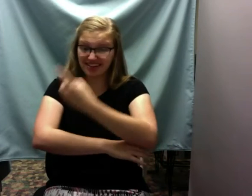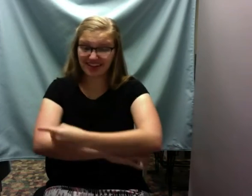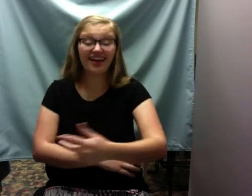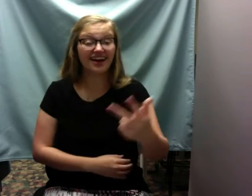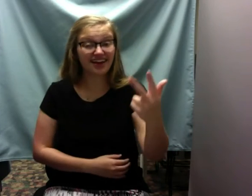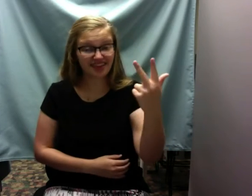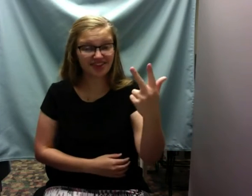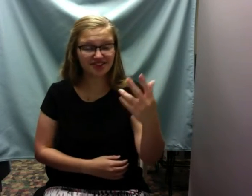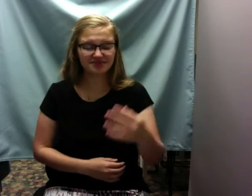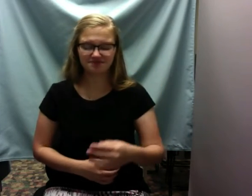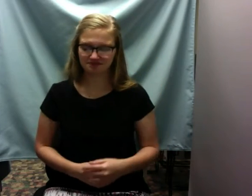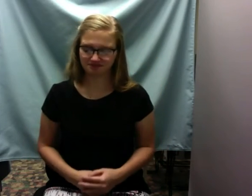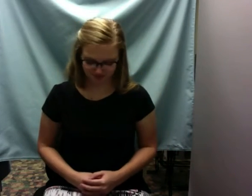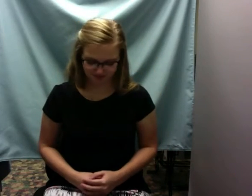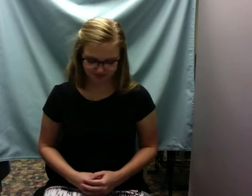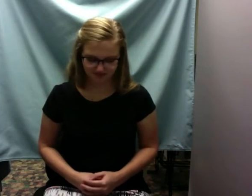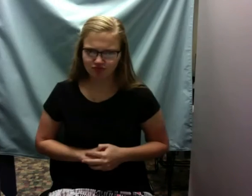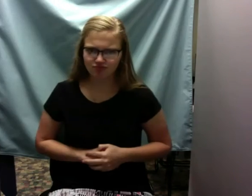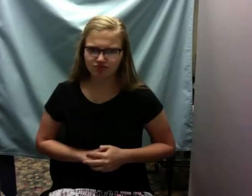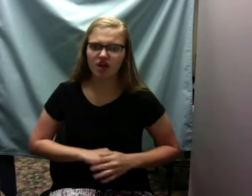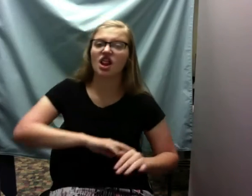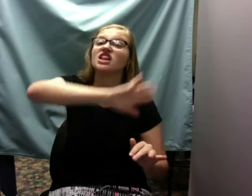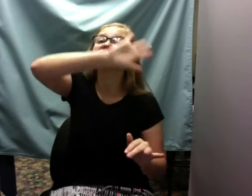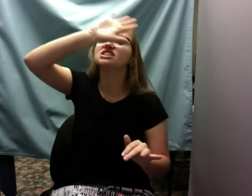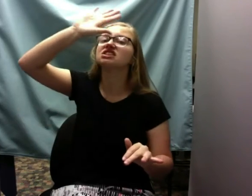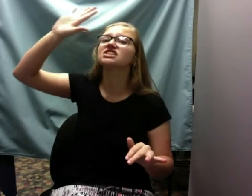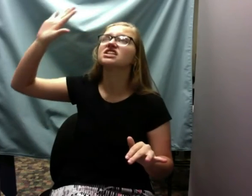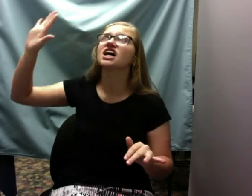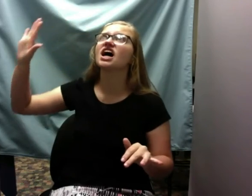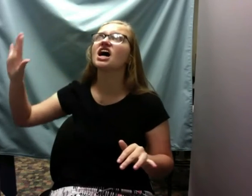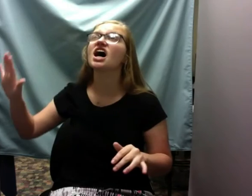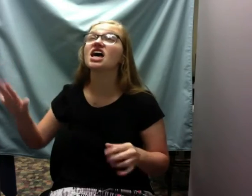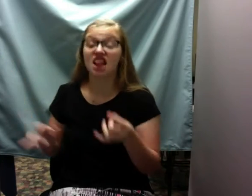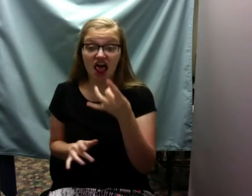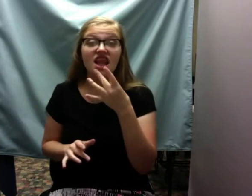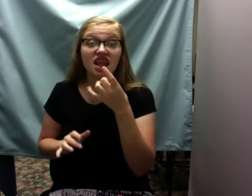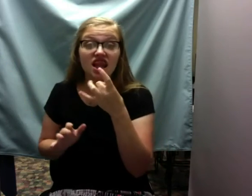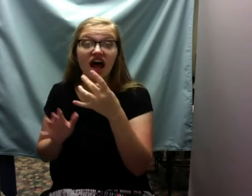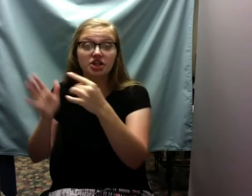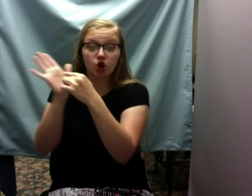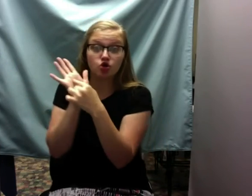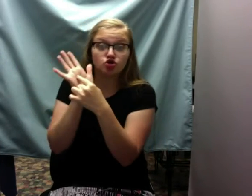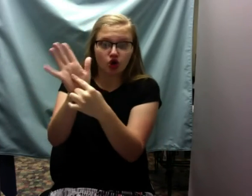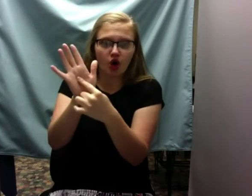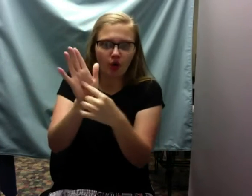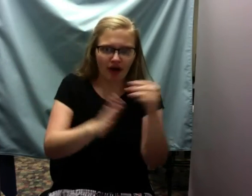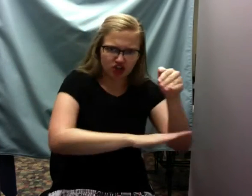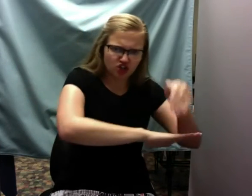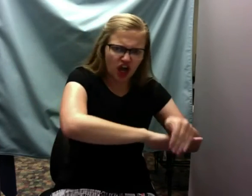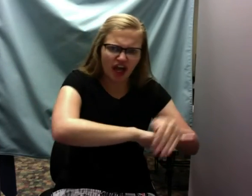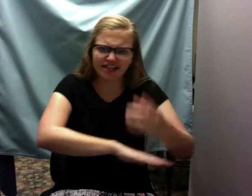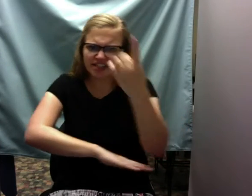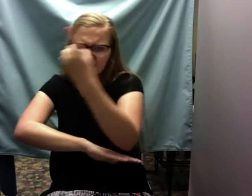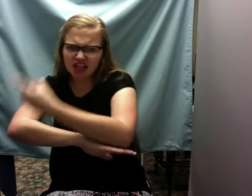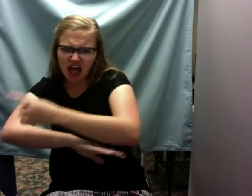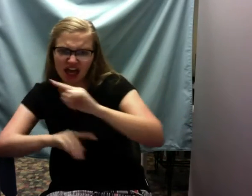third day. And God said, "Let there be lights in the firmament of the heaven to divide the day from the night,